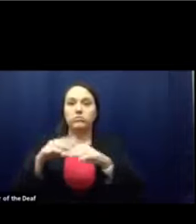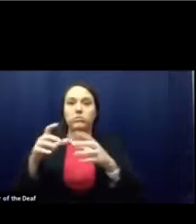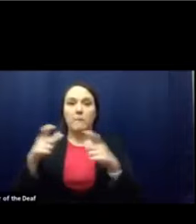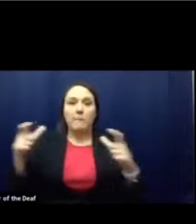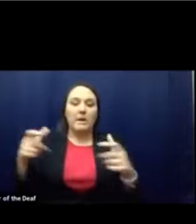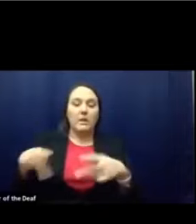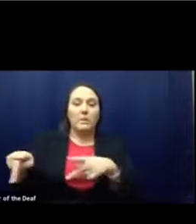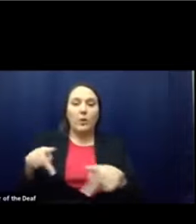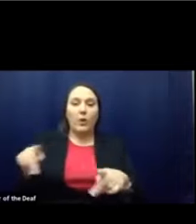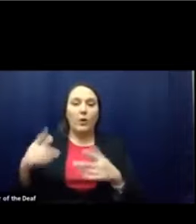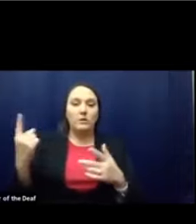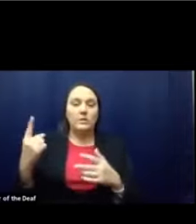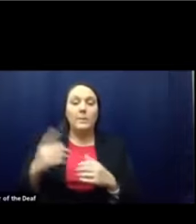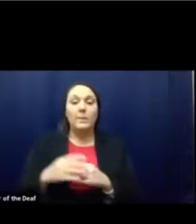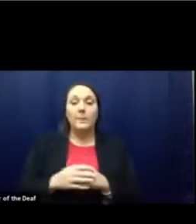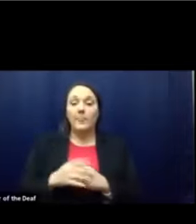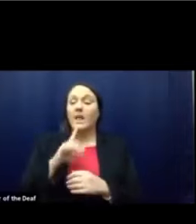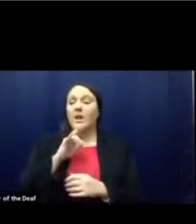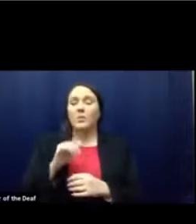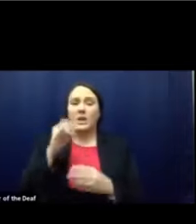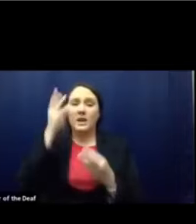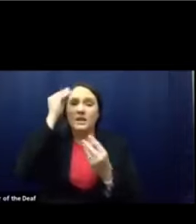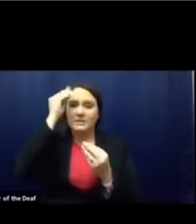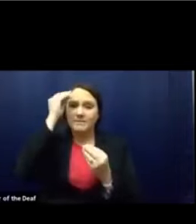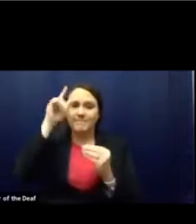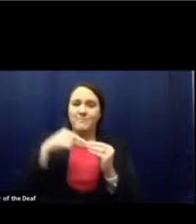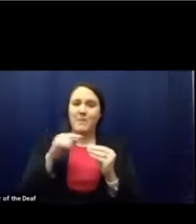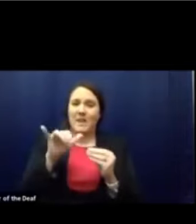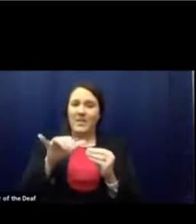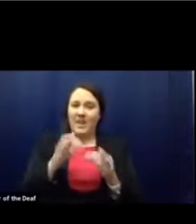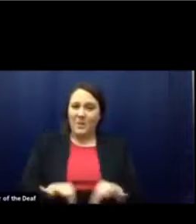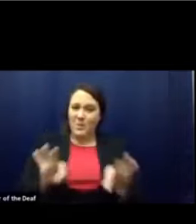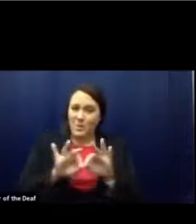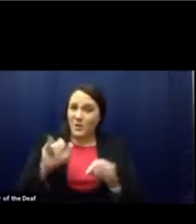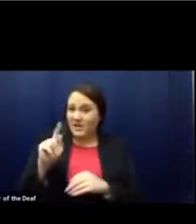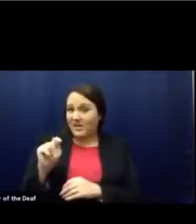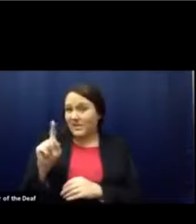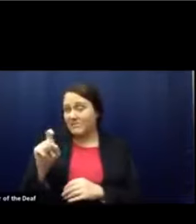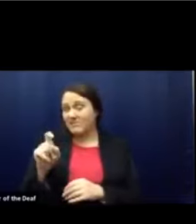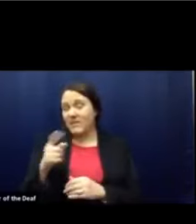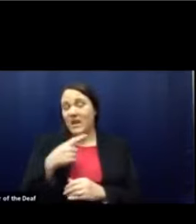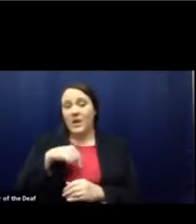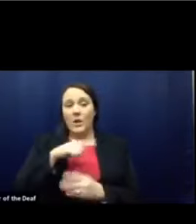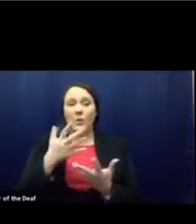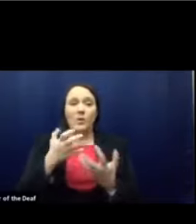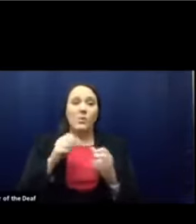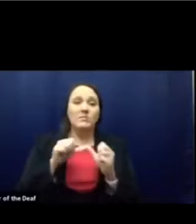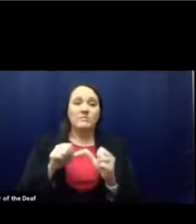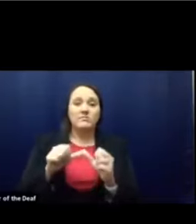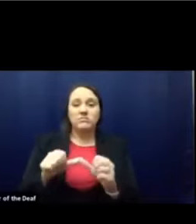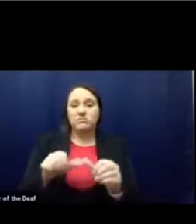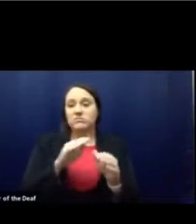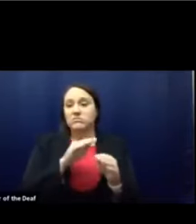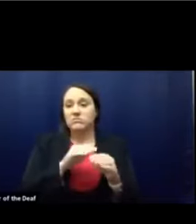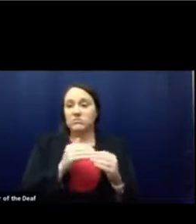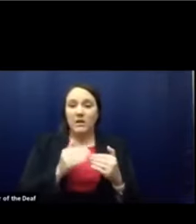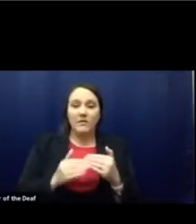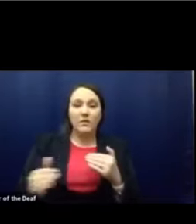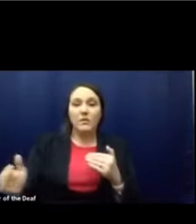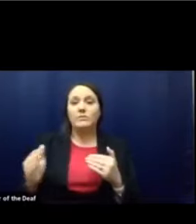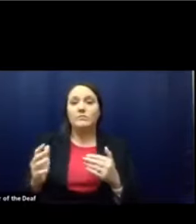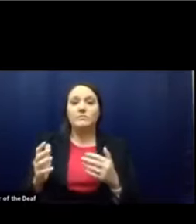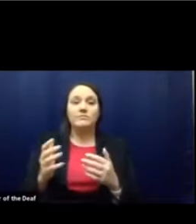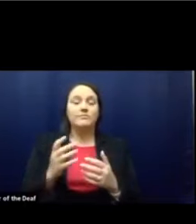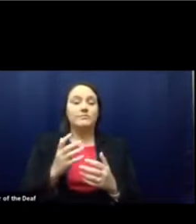Really want you to think about doing that, and is it worth it? We want to be able to continue to move forward and see